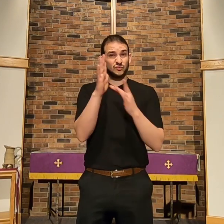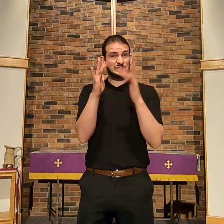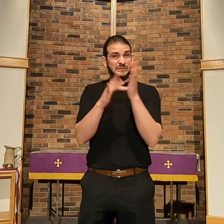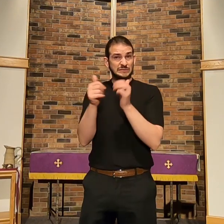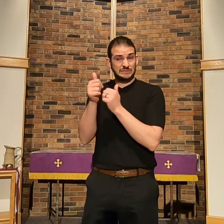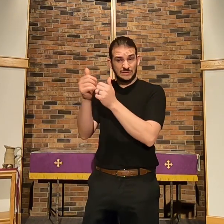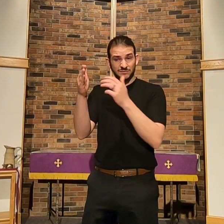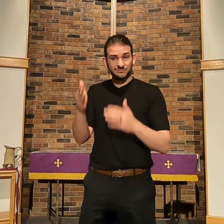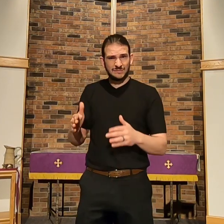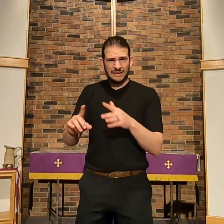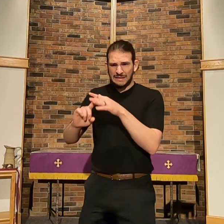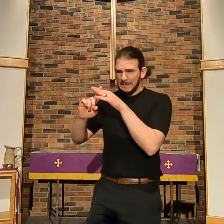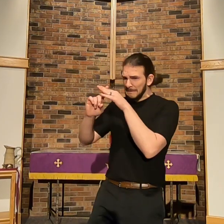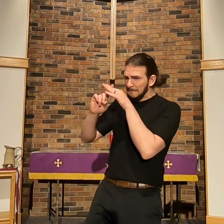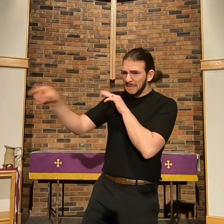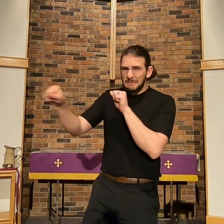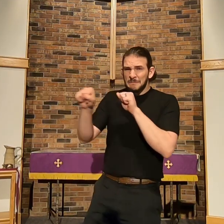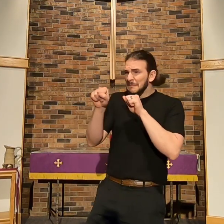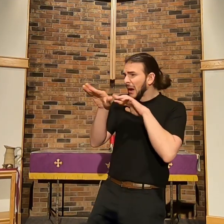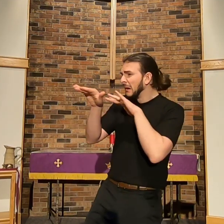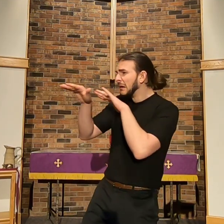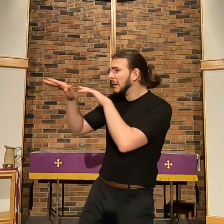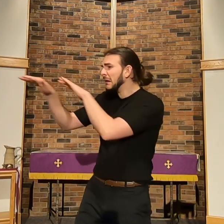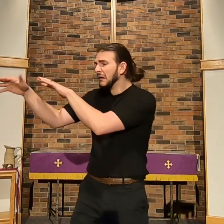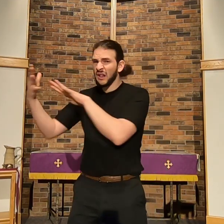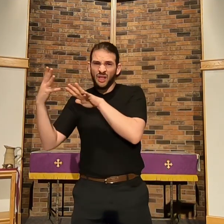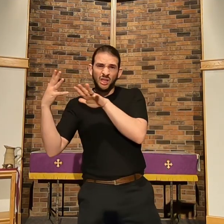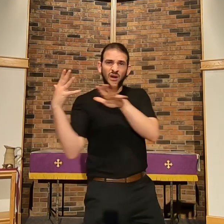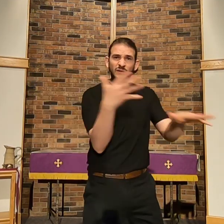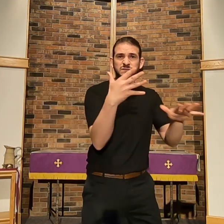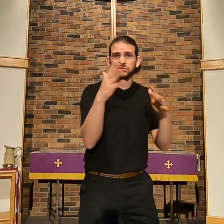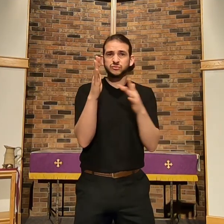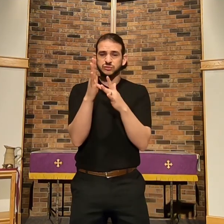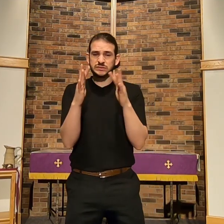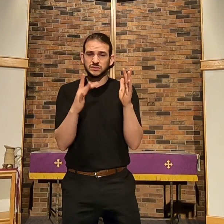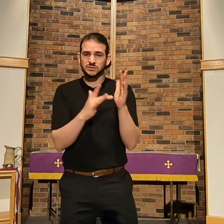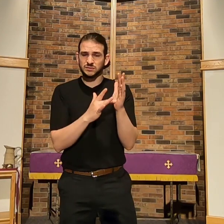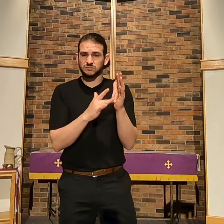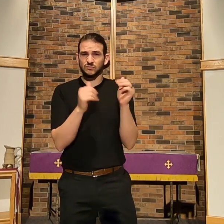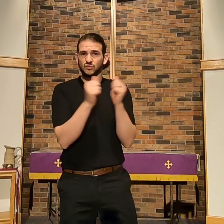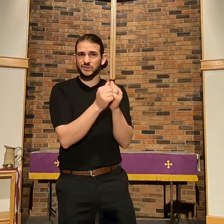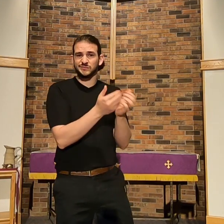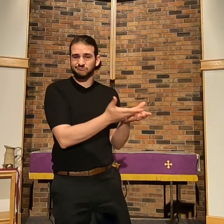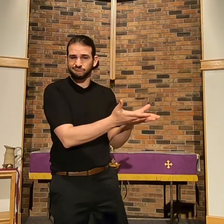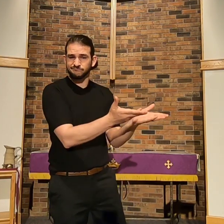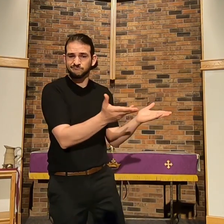All of Jesus' disciples ran off and left Jesus with the mob.